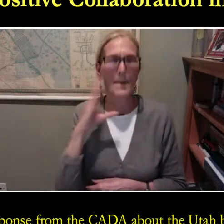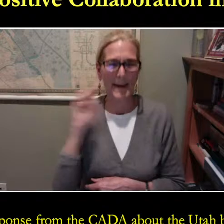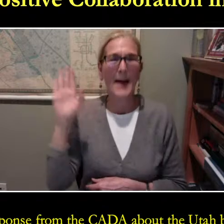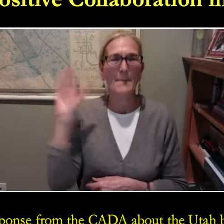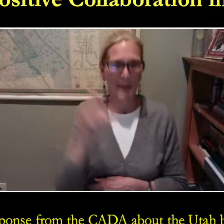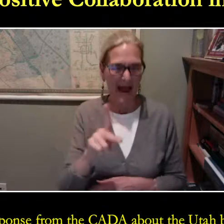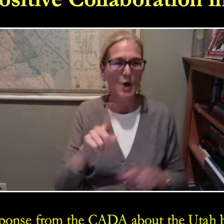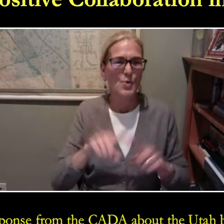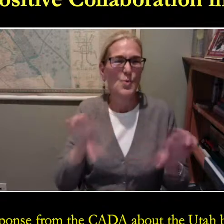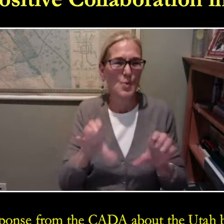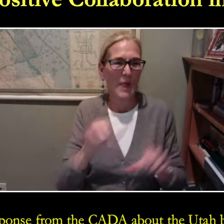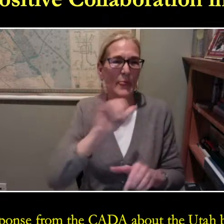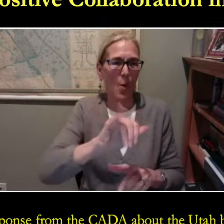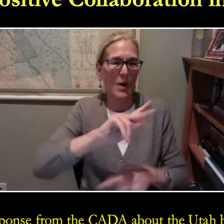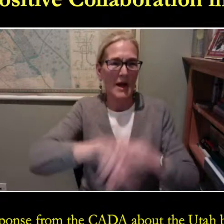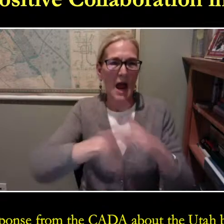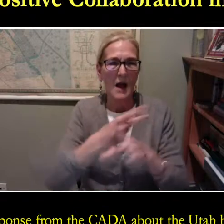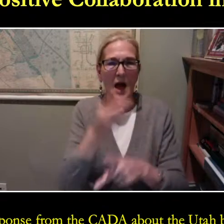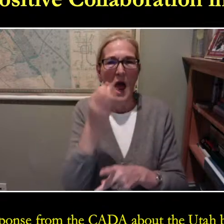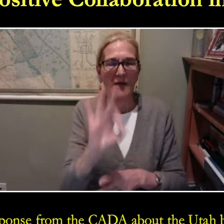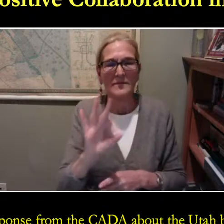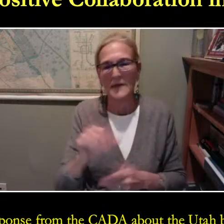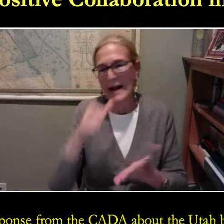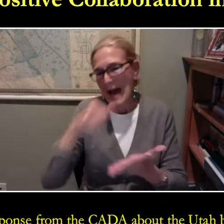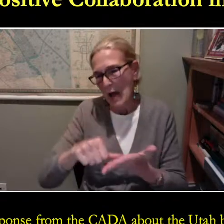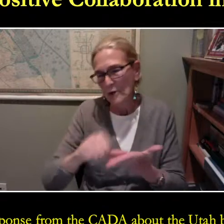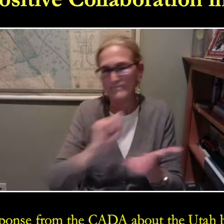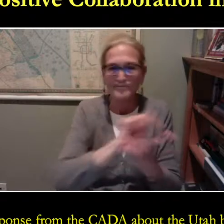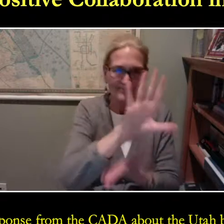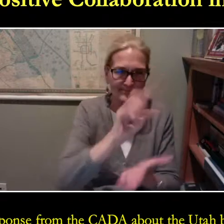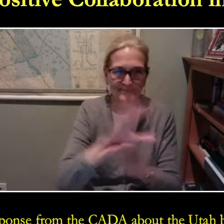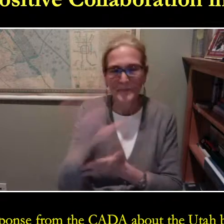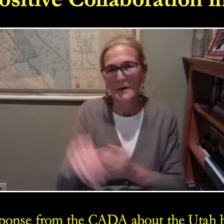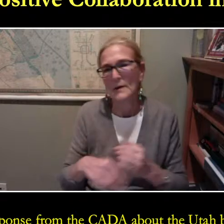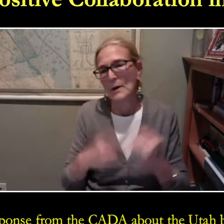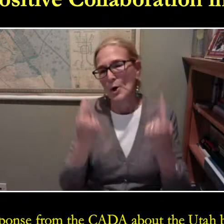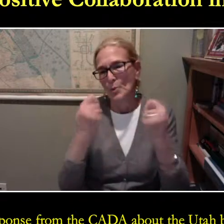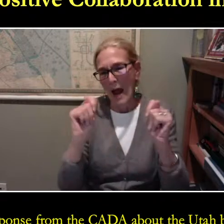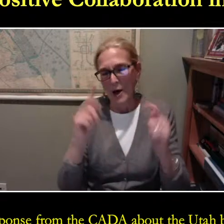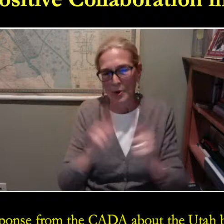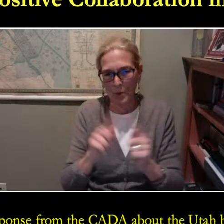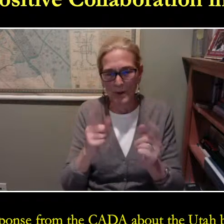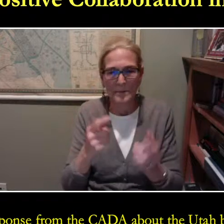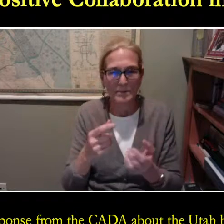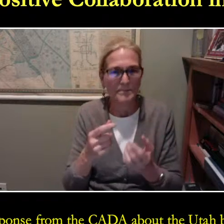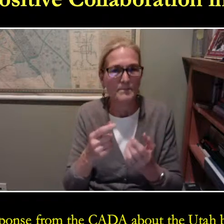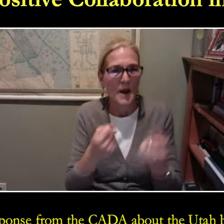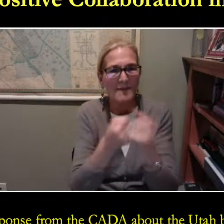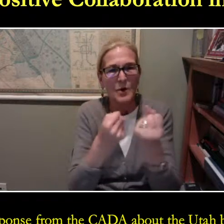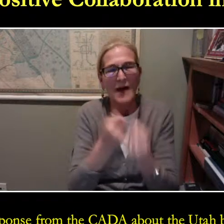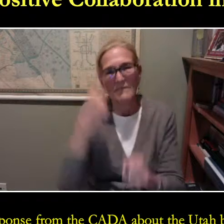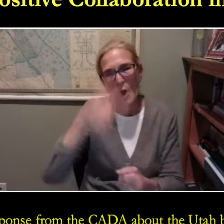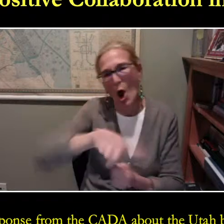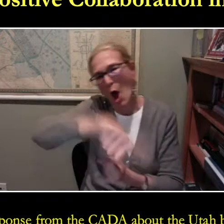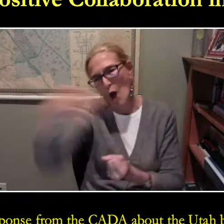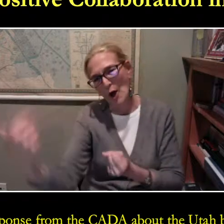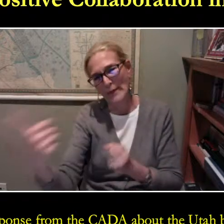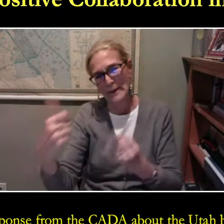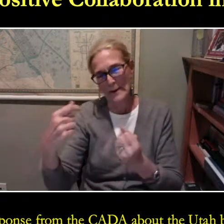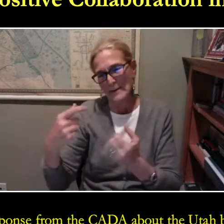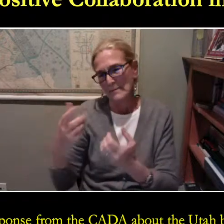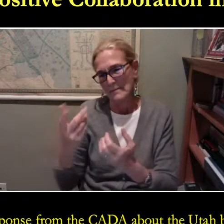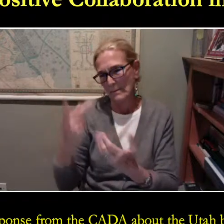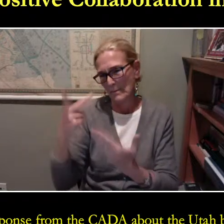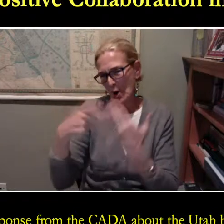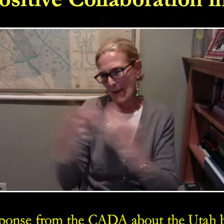I was focusing on academics, that I miss fundraising and hosting parties. So I want to come back to